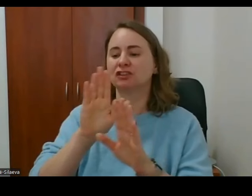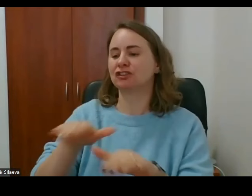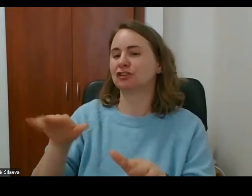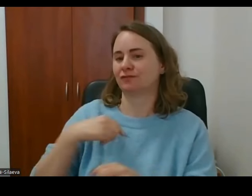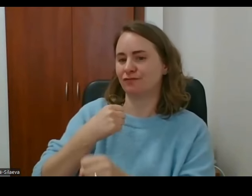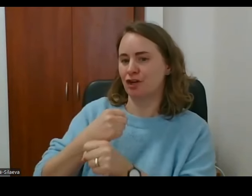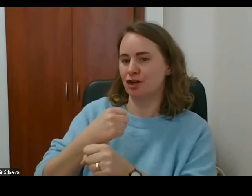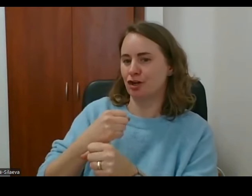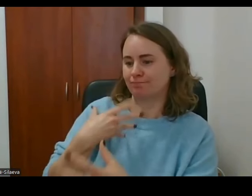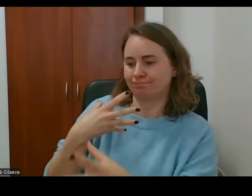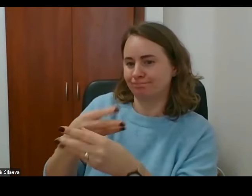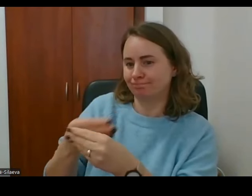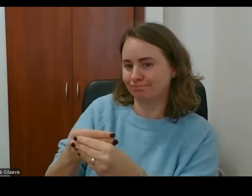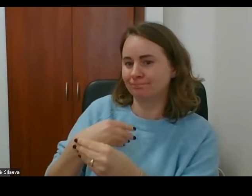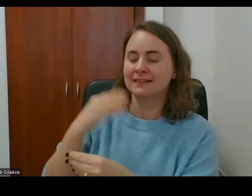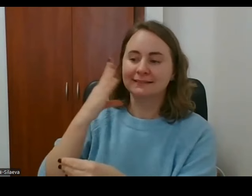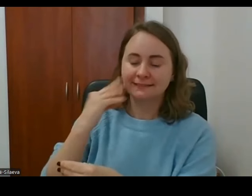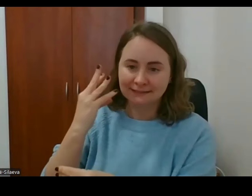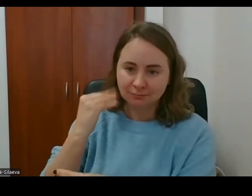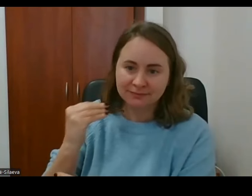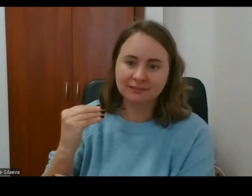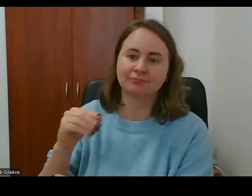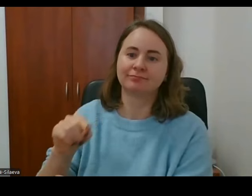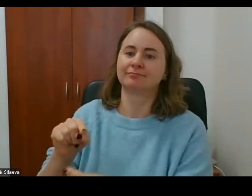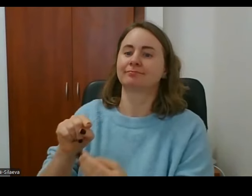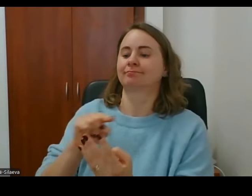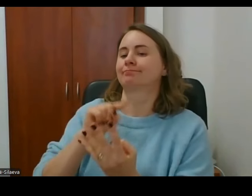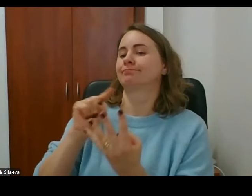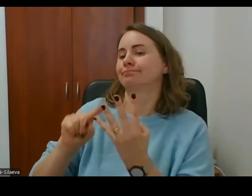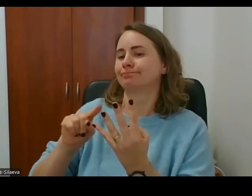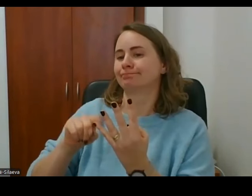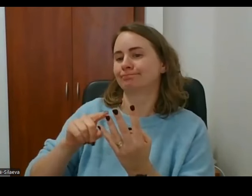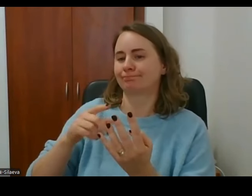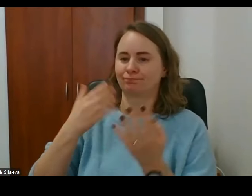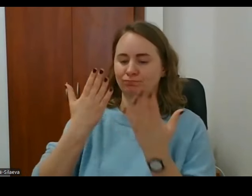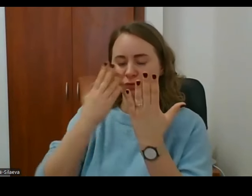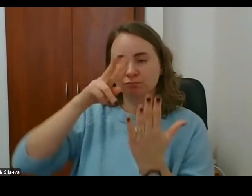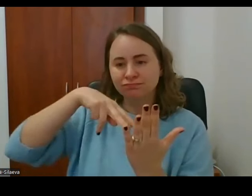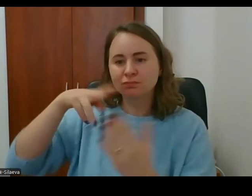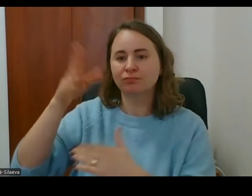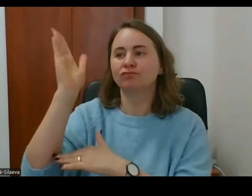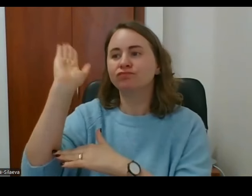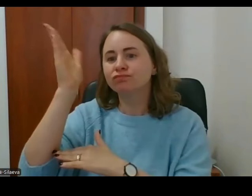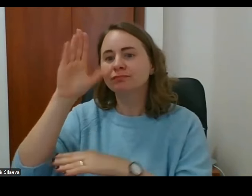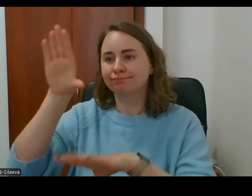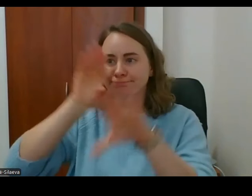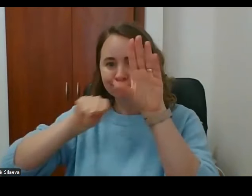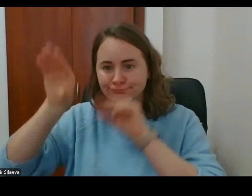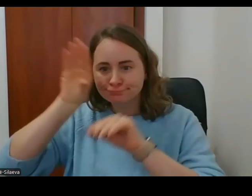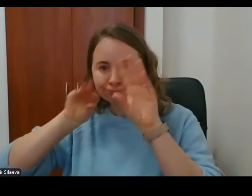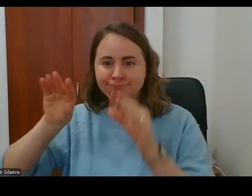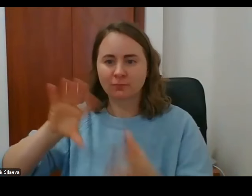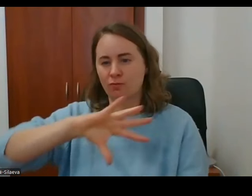not only to share fact, but also to encourage you deeper reflection and